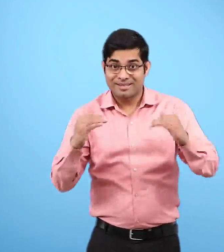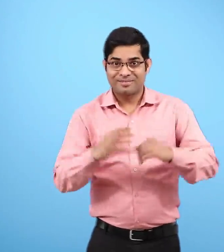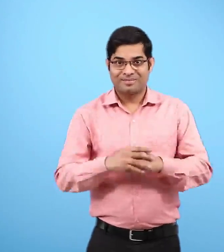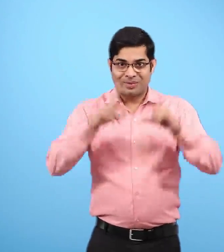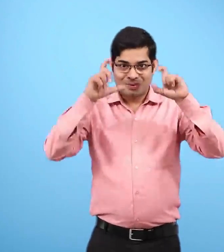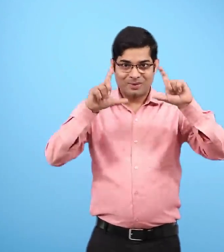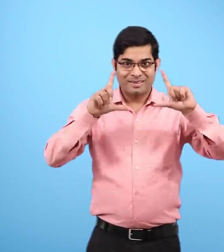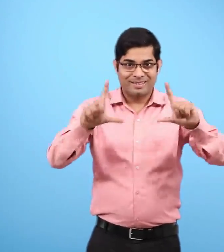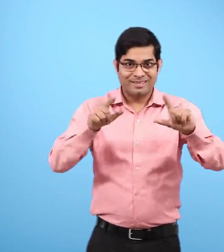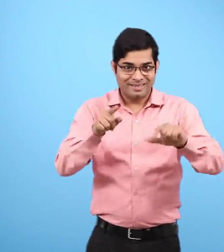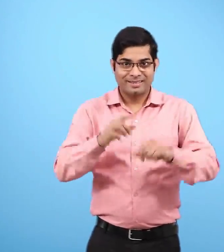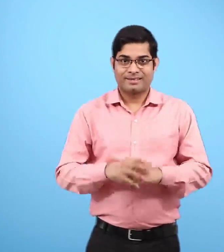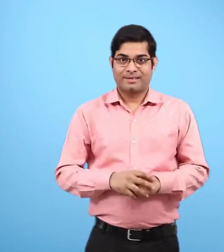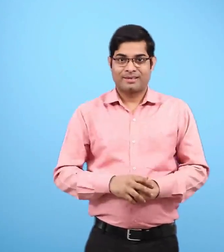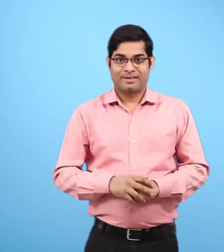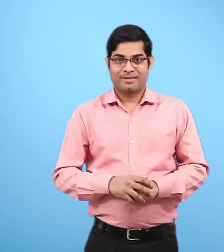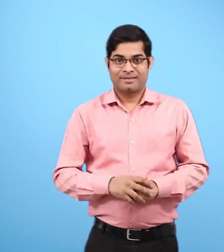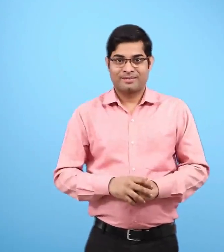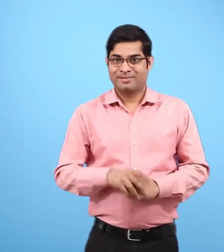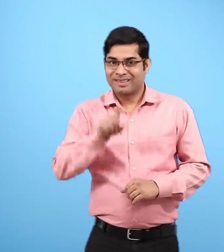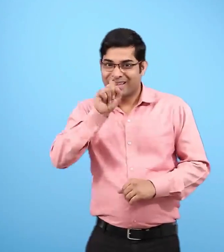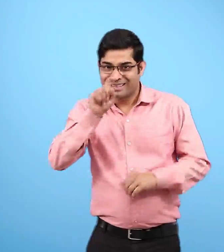Part 2, Picture 1 shows a chick and a